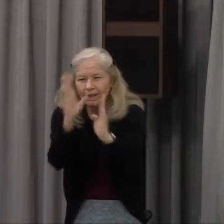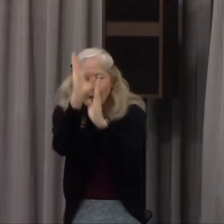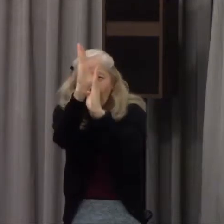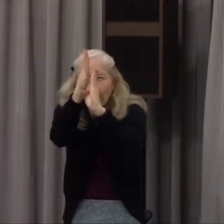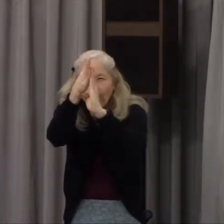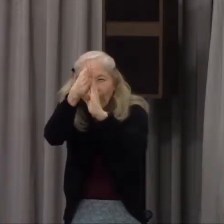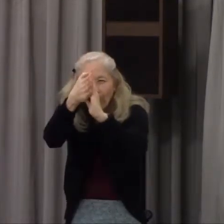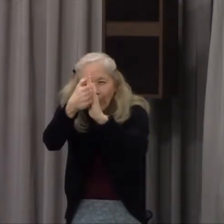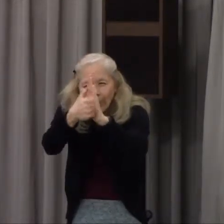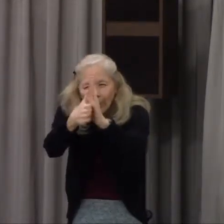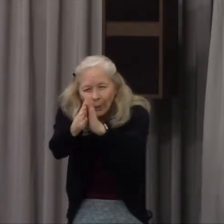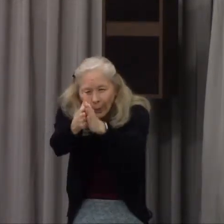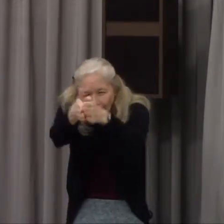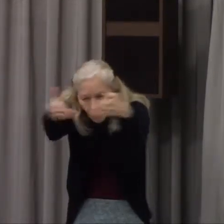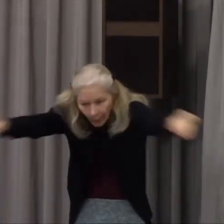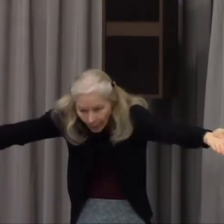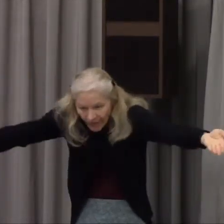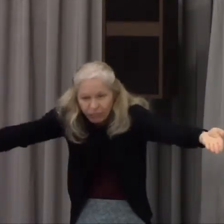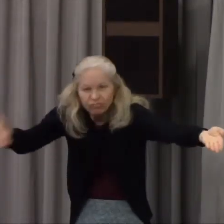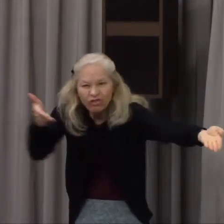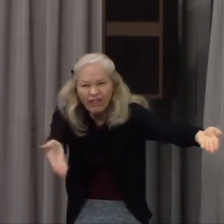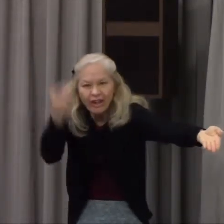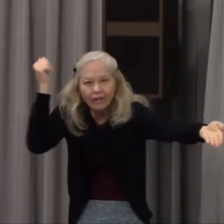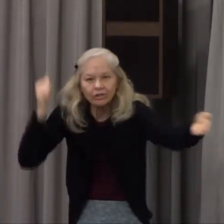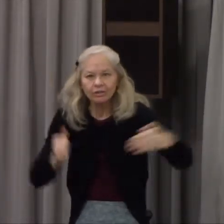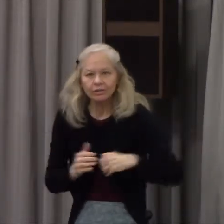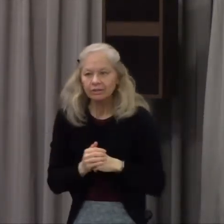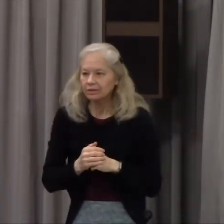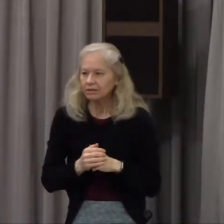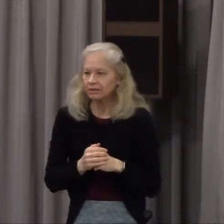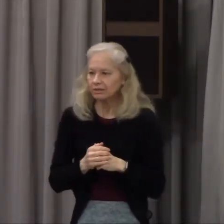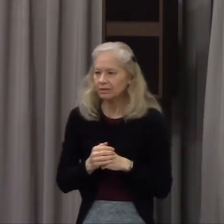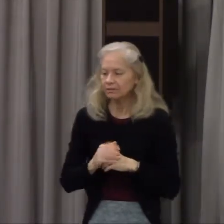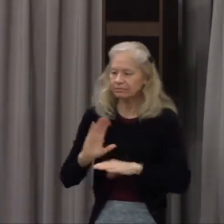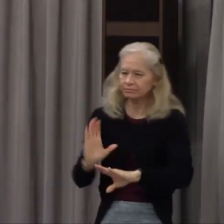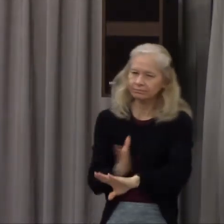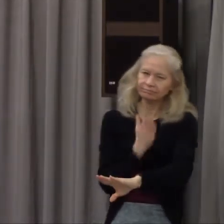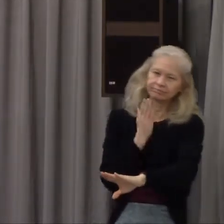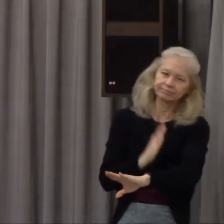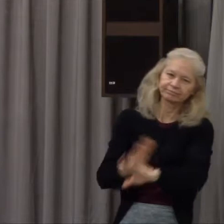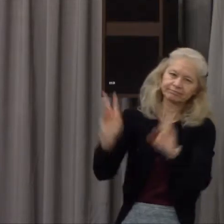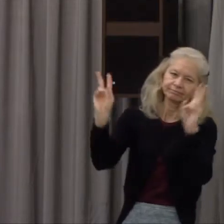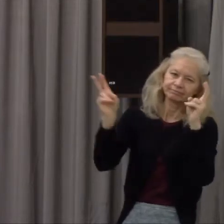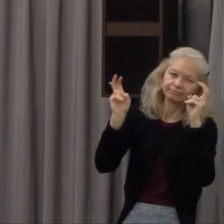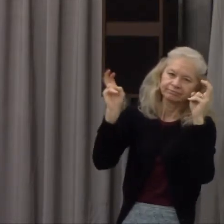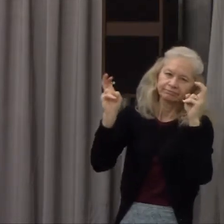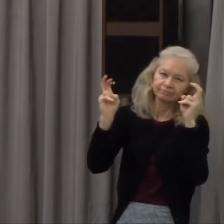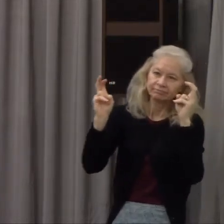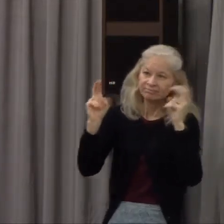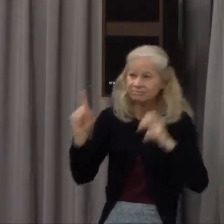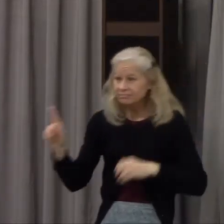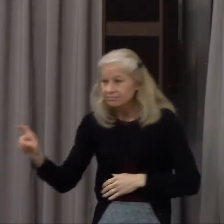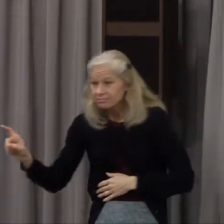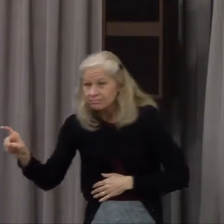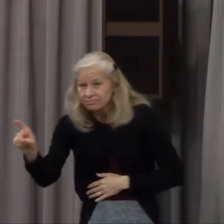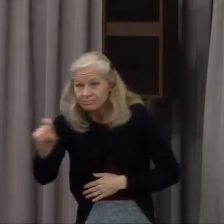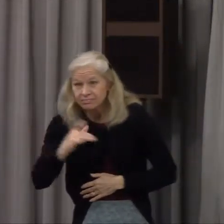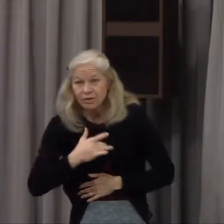Do the tears flow down your cheeks unbidden? Tell it to